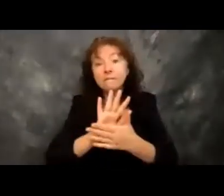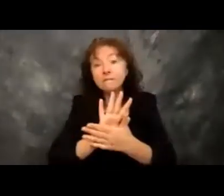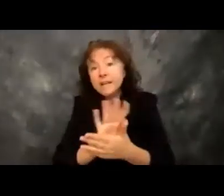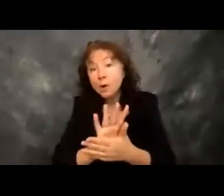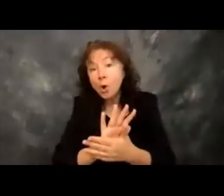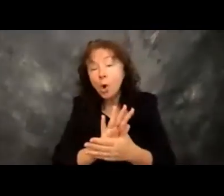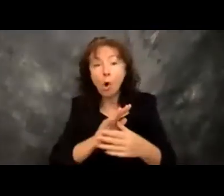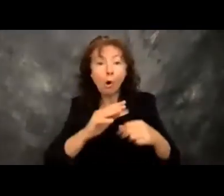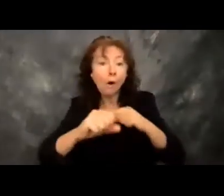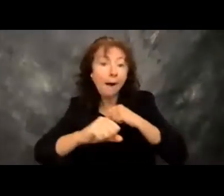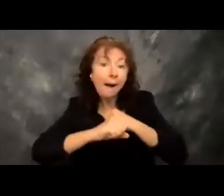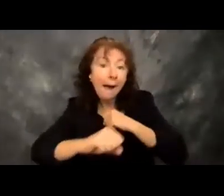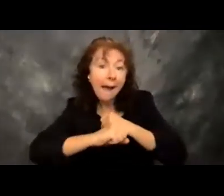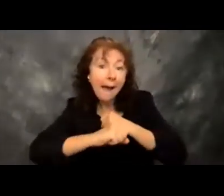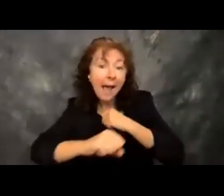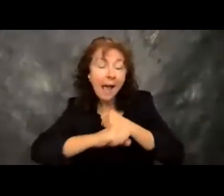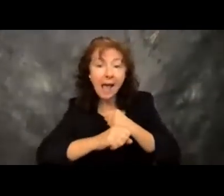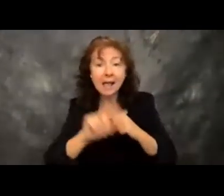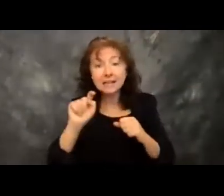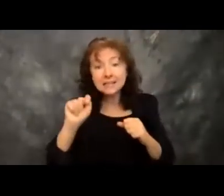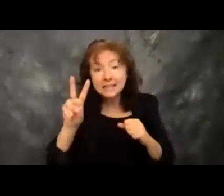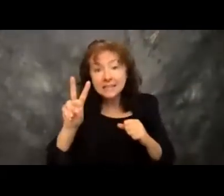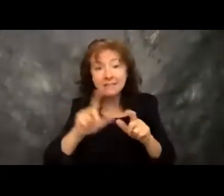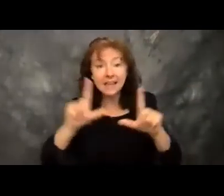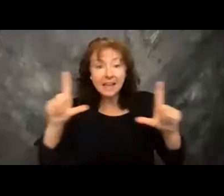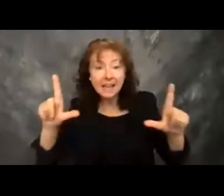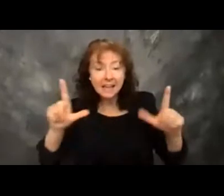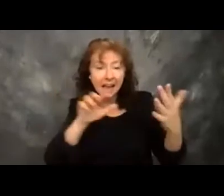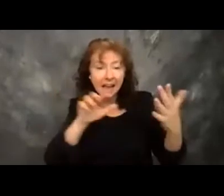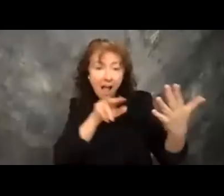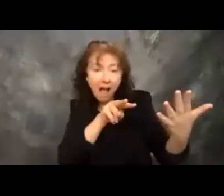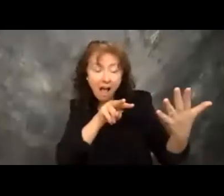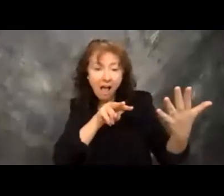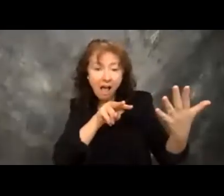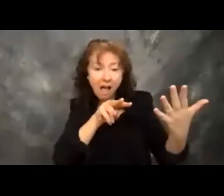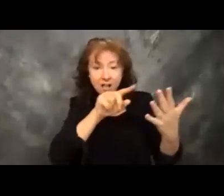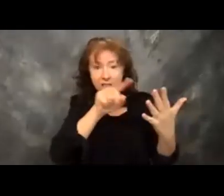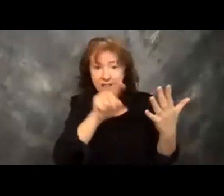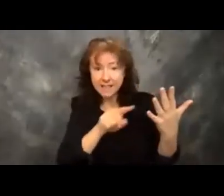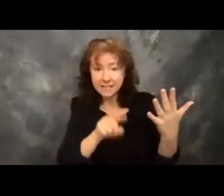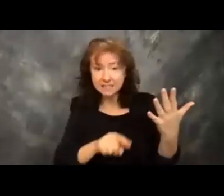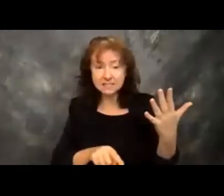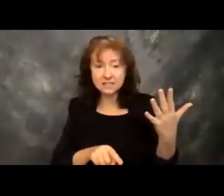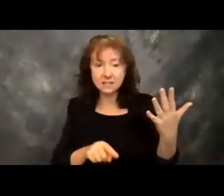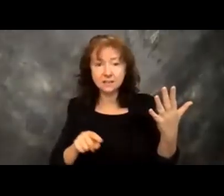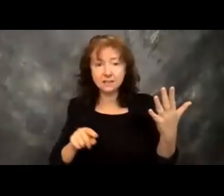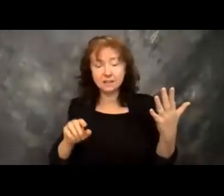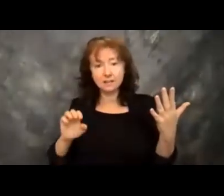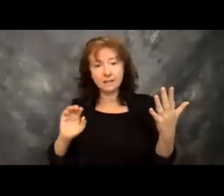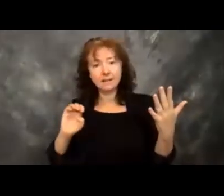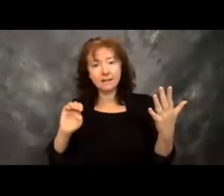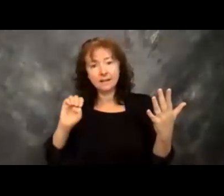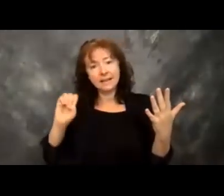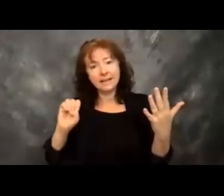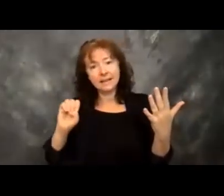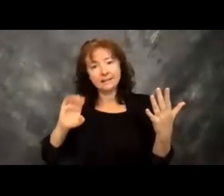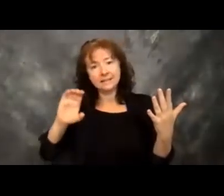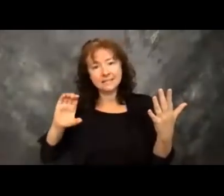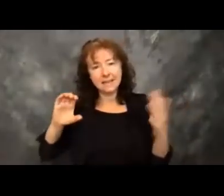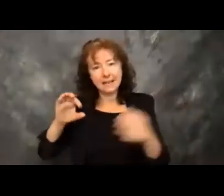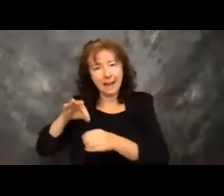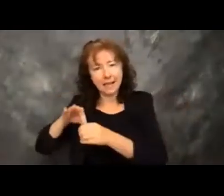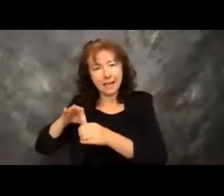advertisement that's made regarding the elections, the election commission usually tries to make them